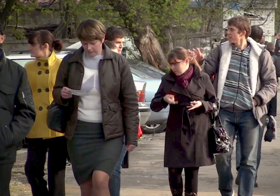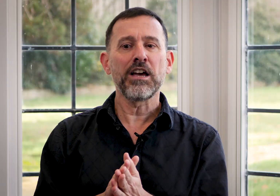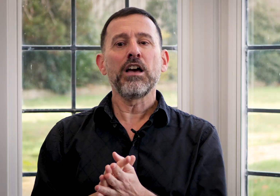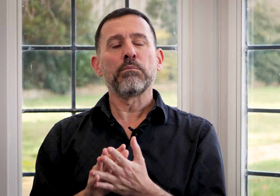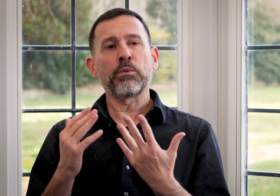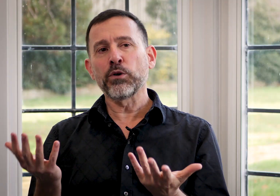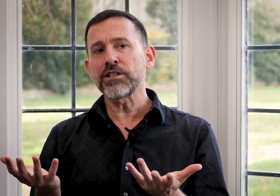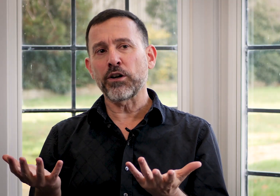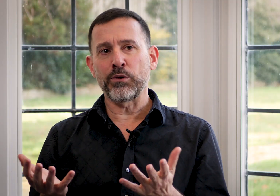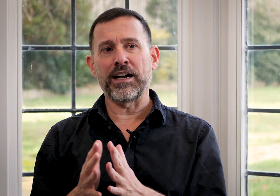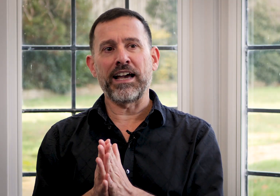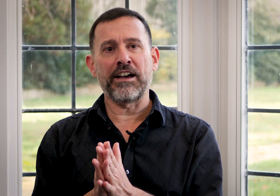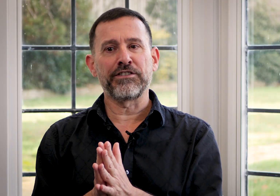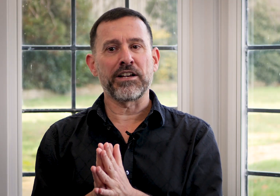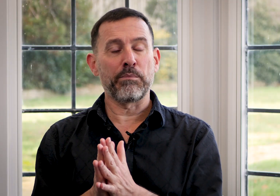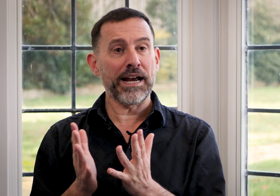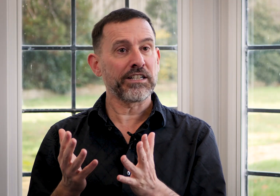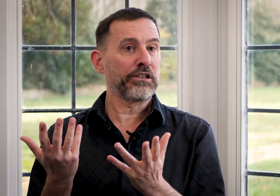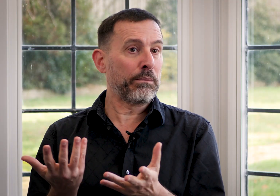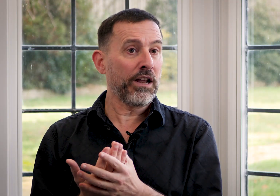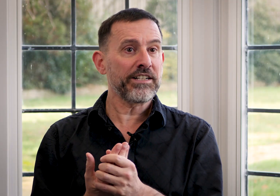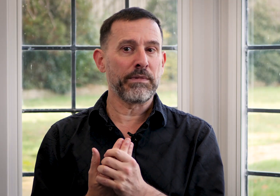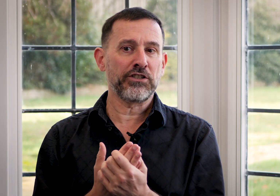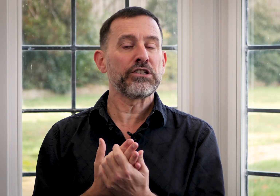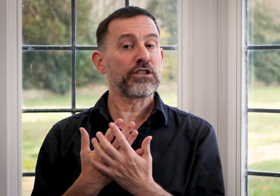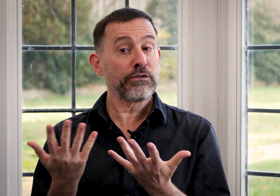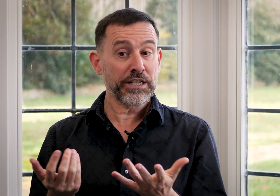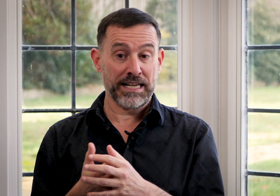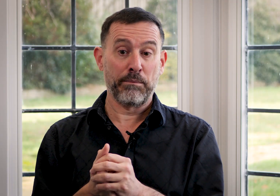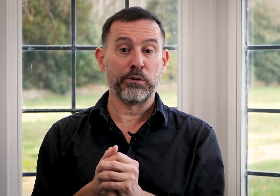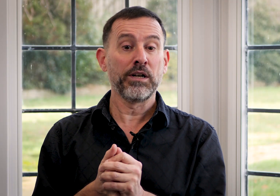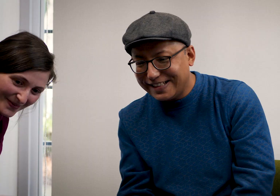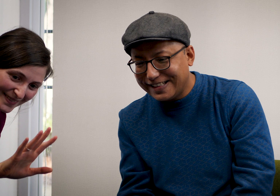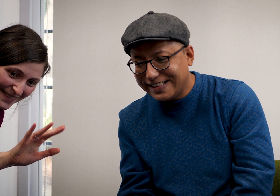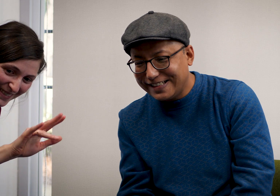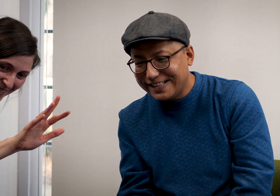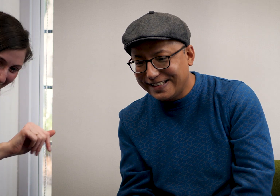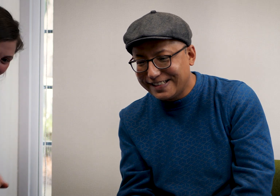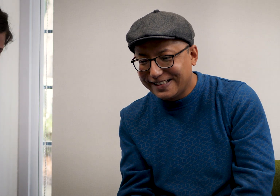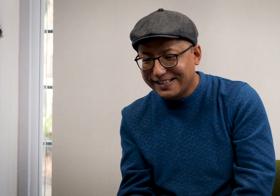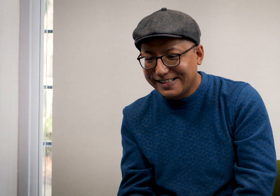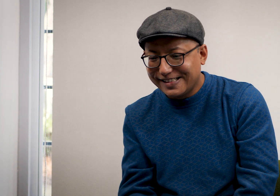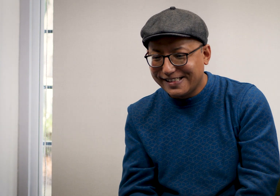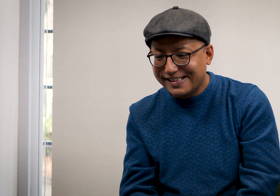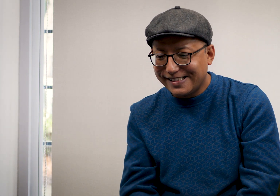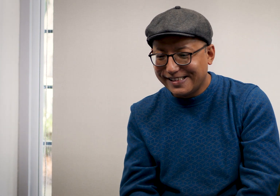But we also have some practical and applied dimensions, so for example, Arjun, who's working on our project,